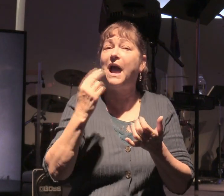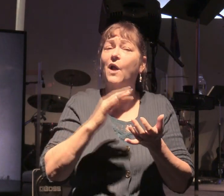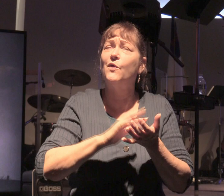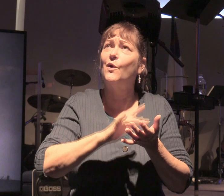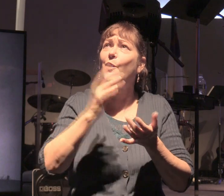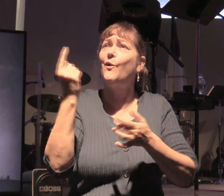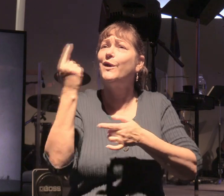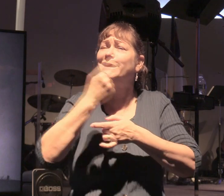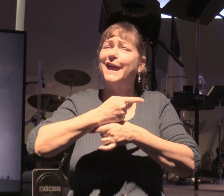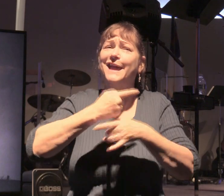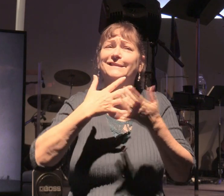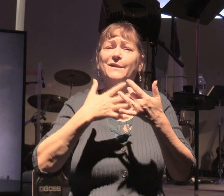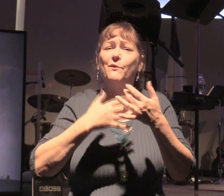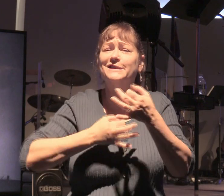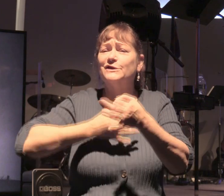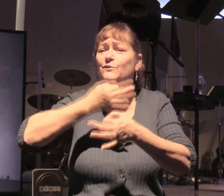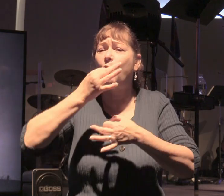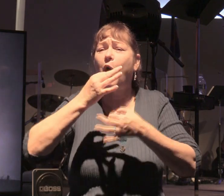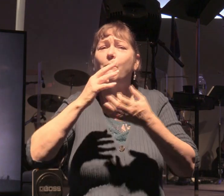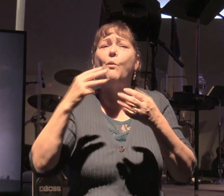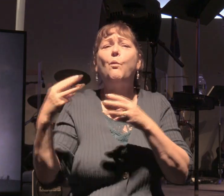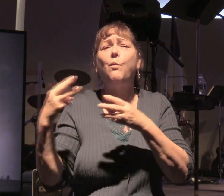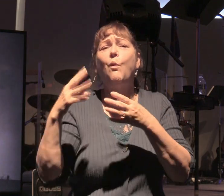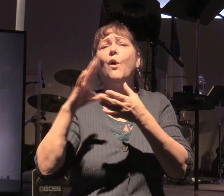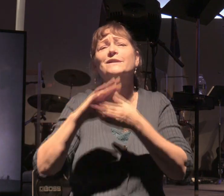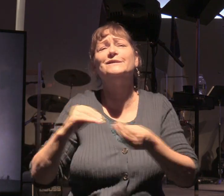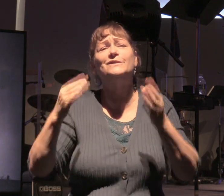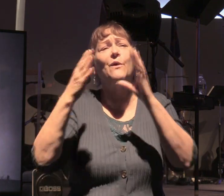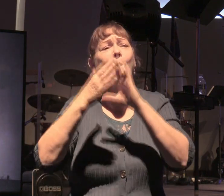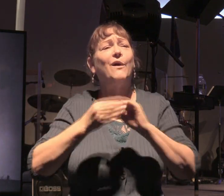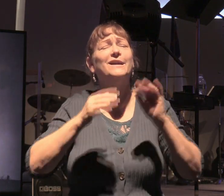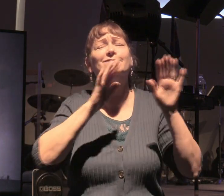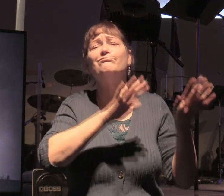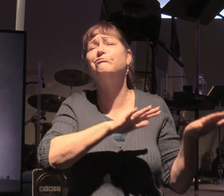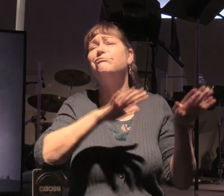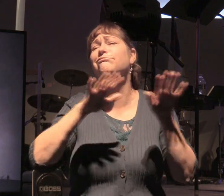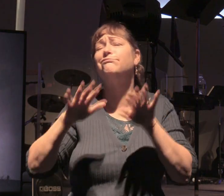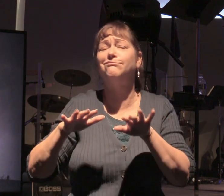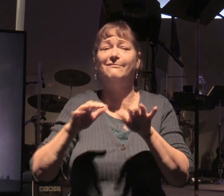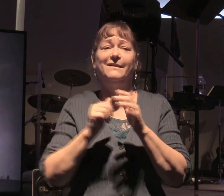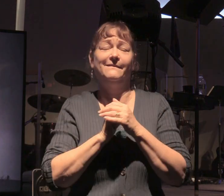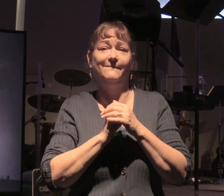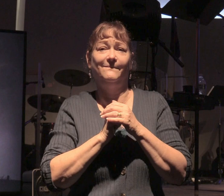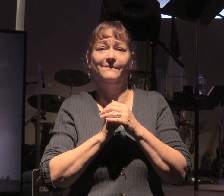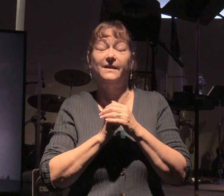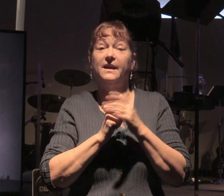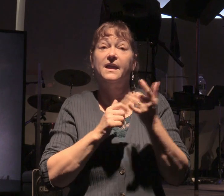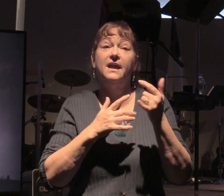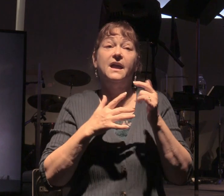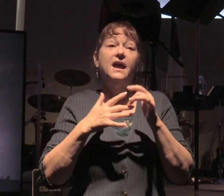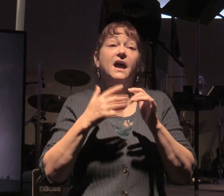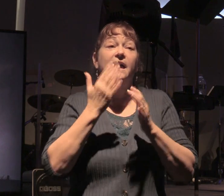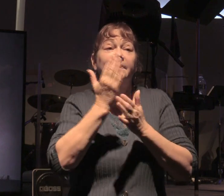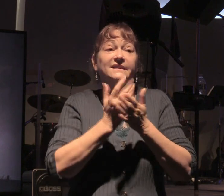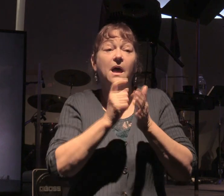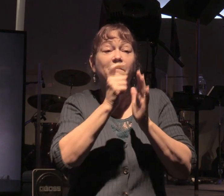stories. We carry scars from those same days, some that you can see, others that are deeply